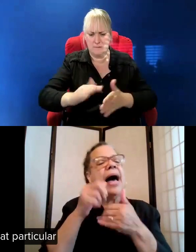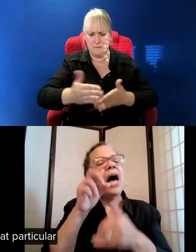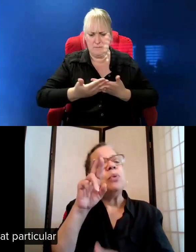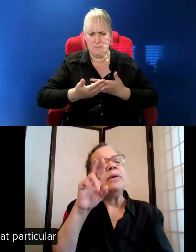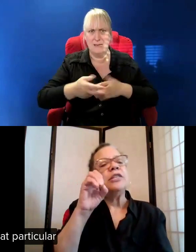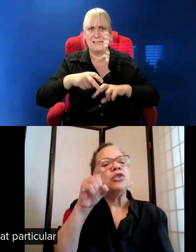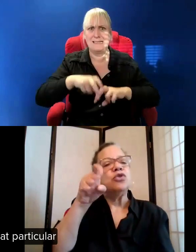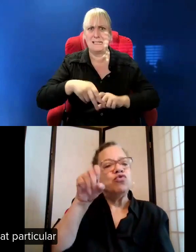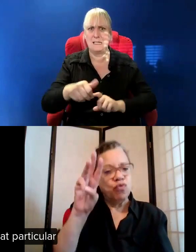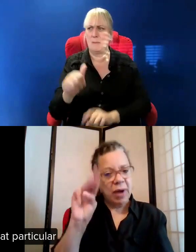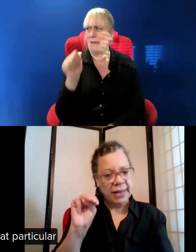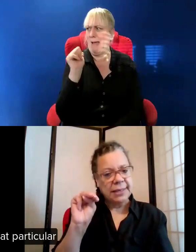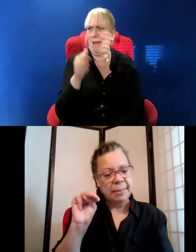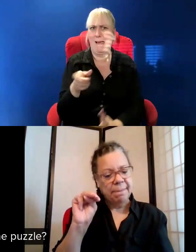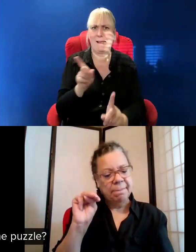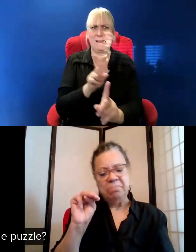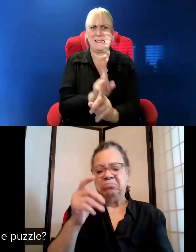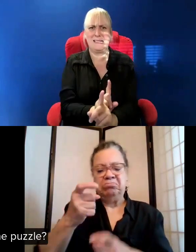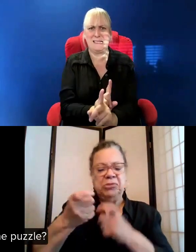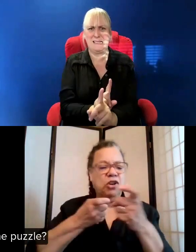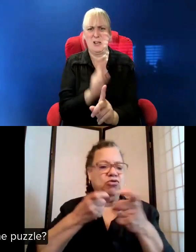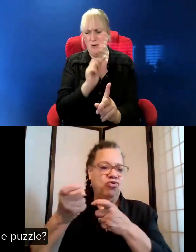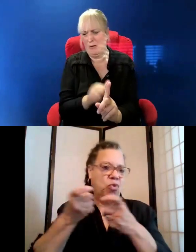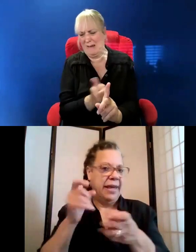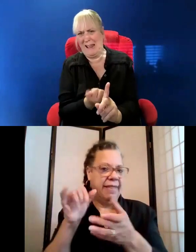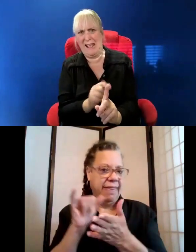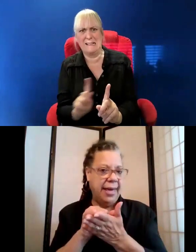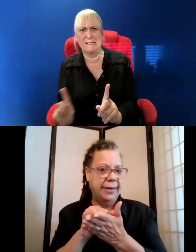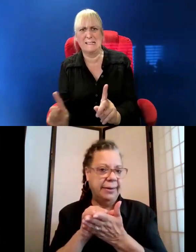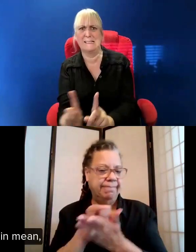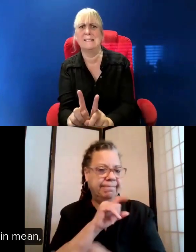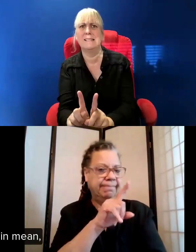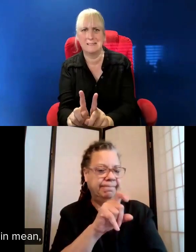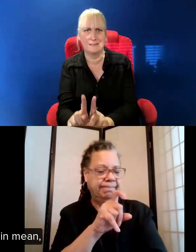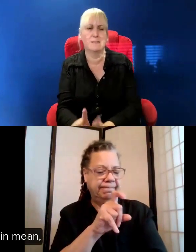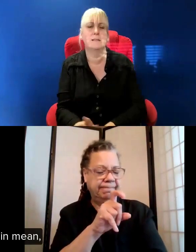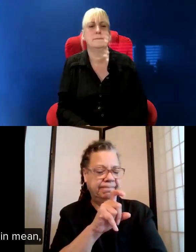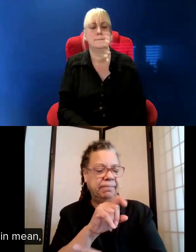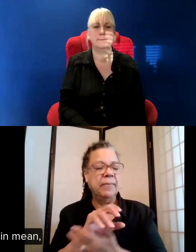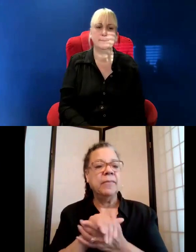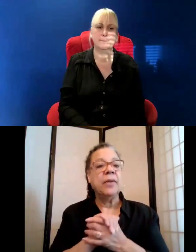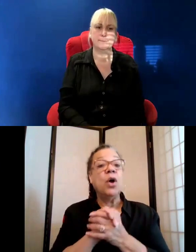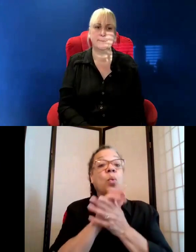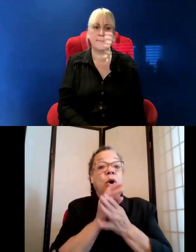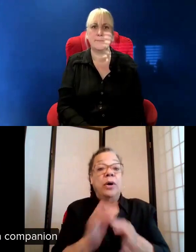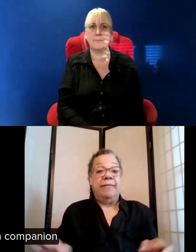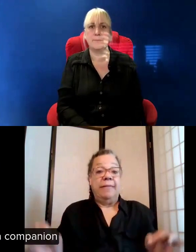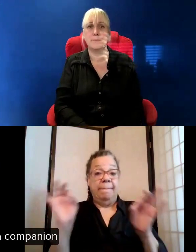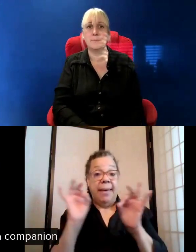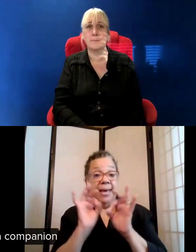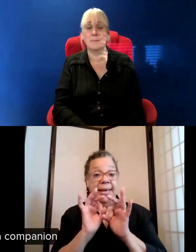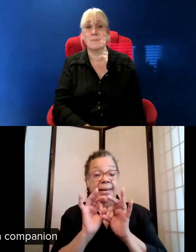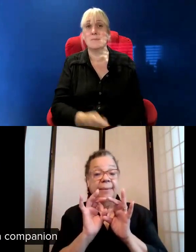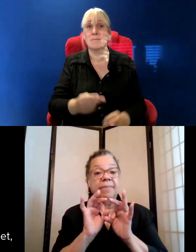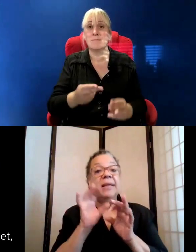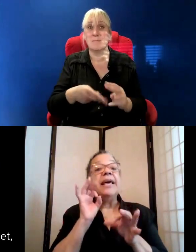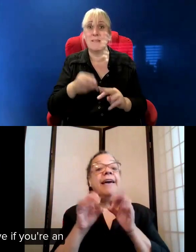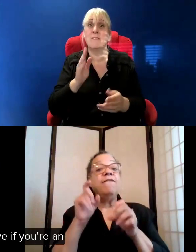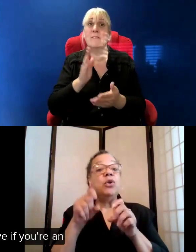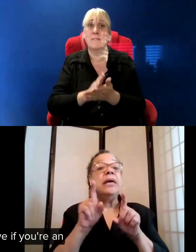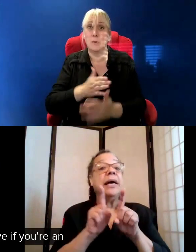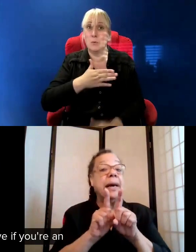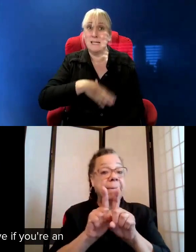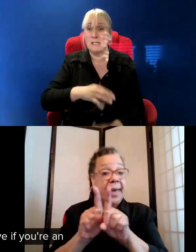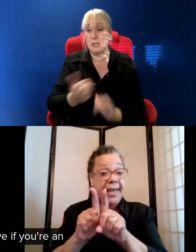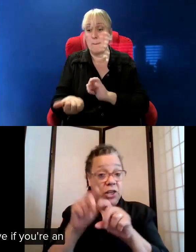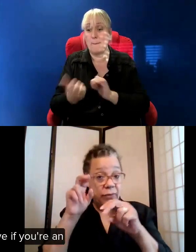currently managing that particular piece of the puzzle? In the main, if you need a companion ticket, you